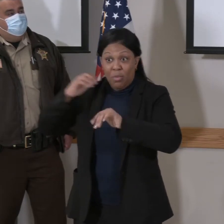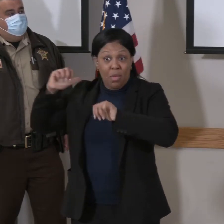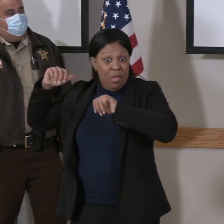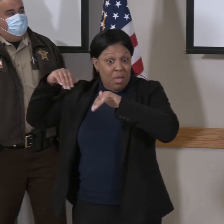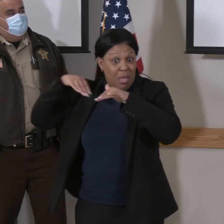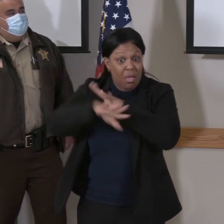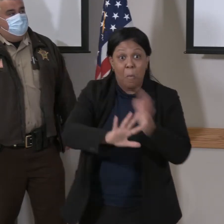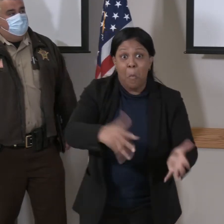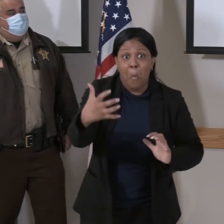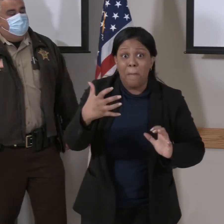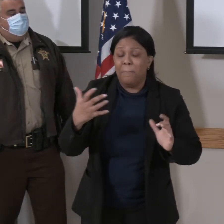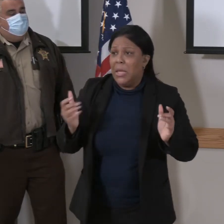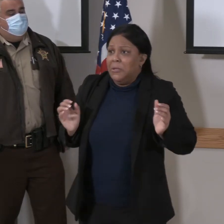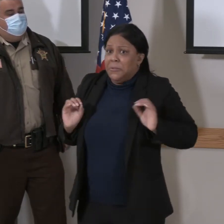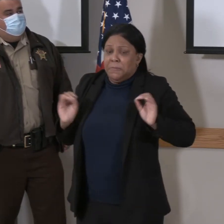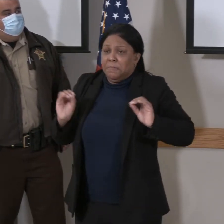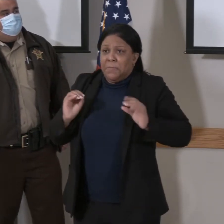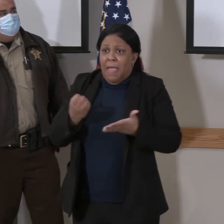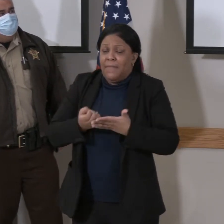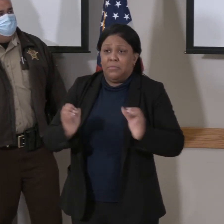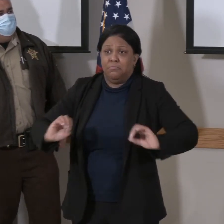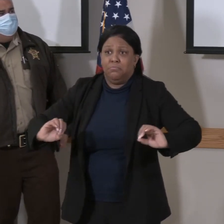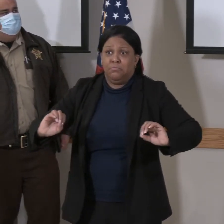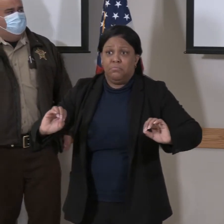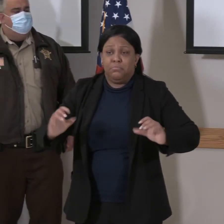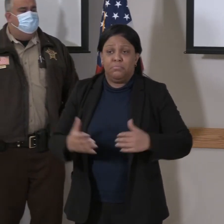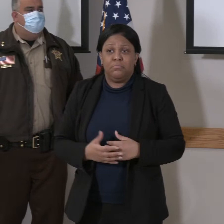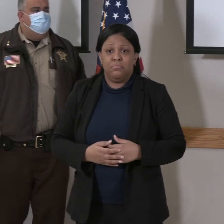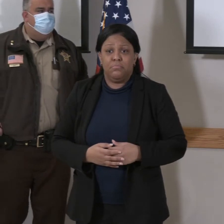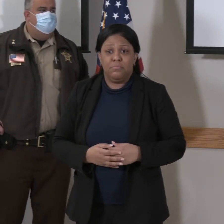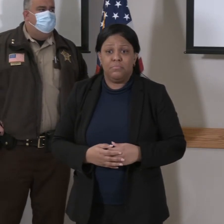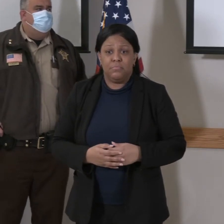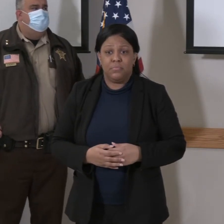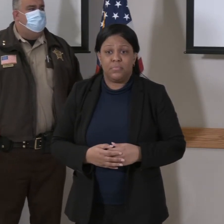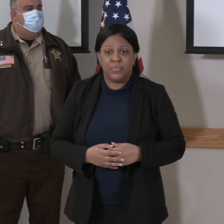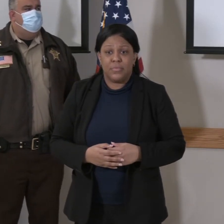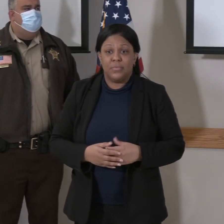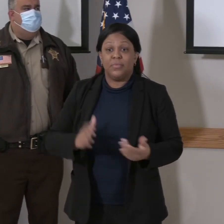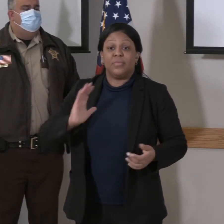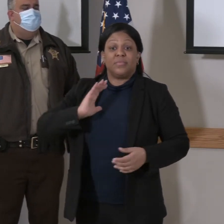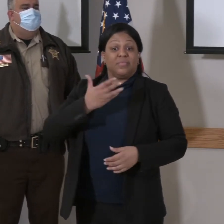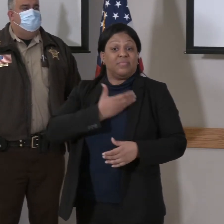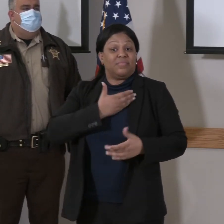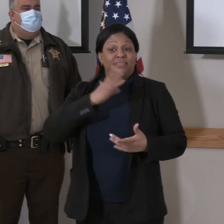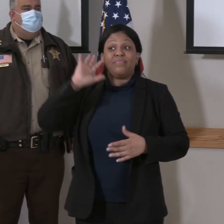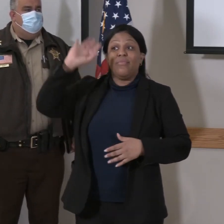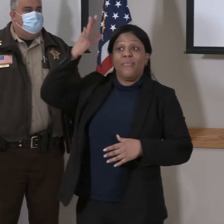disorder. We are exercising this unified command out of caution.